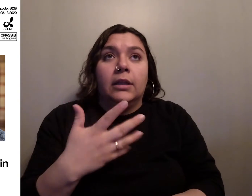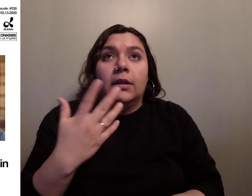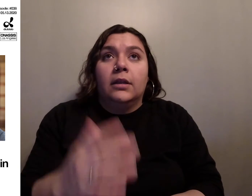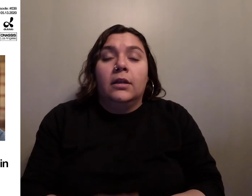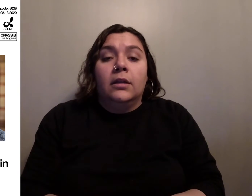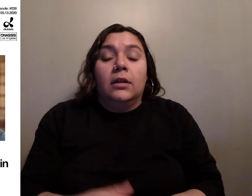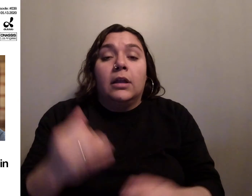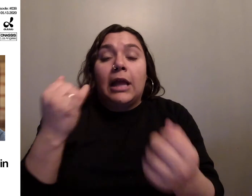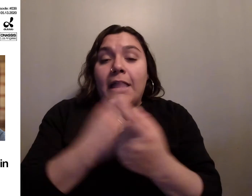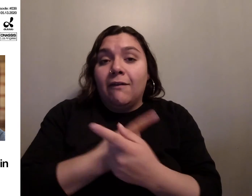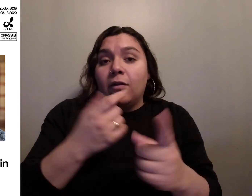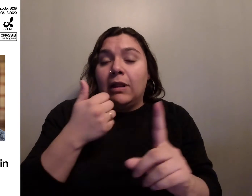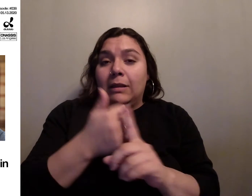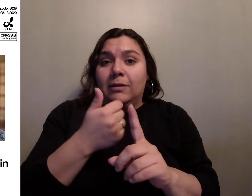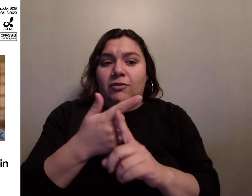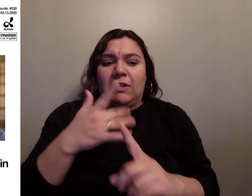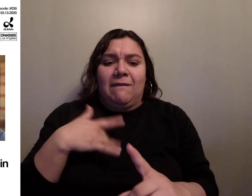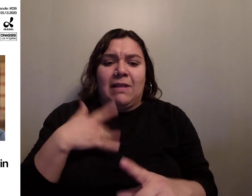there's,